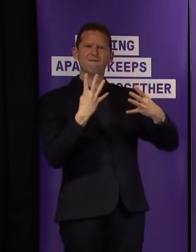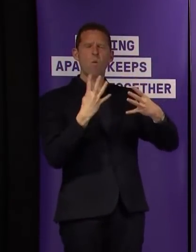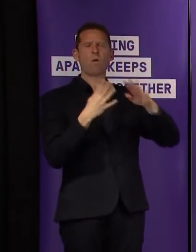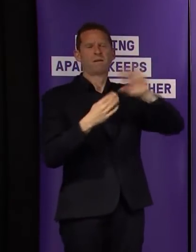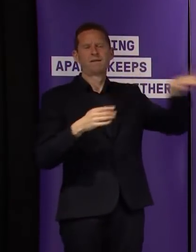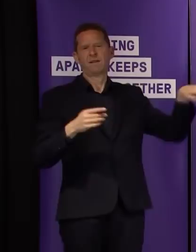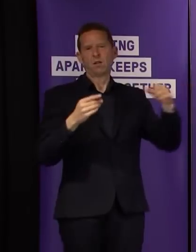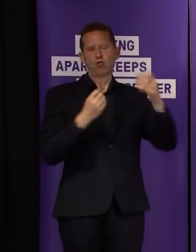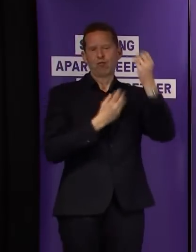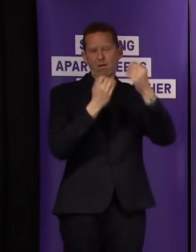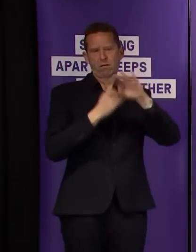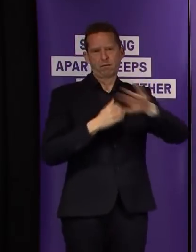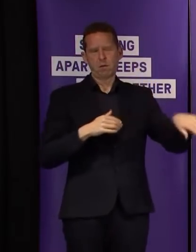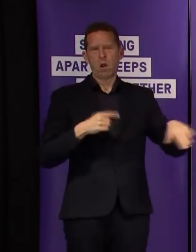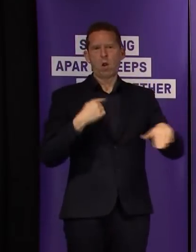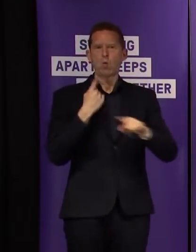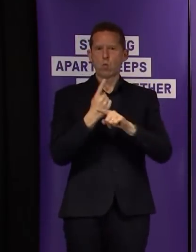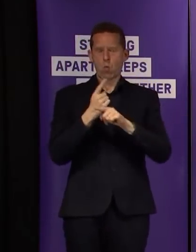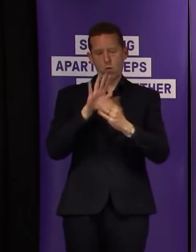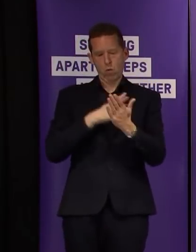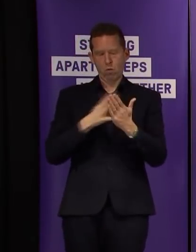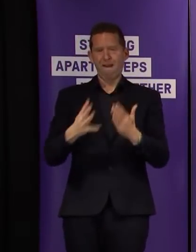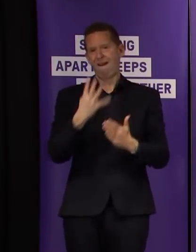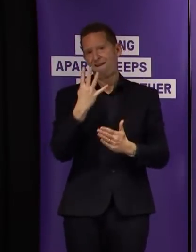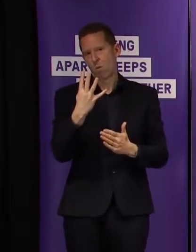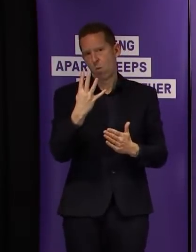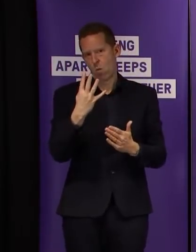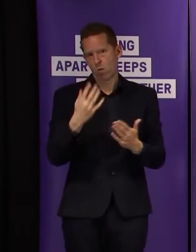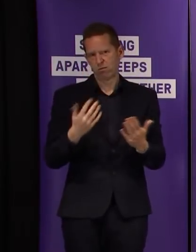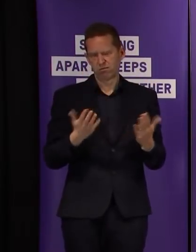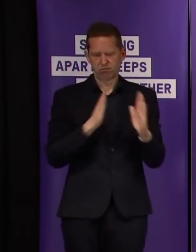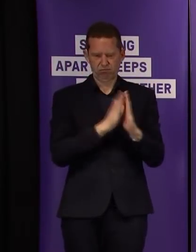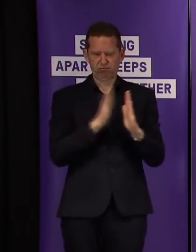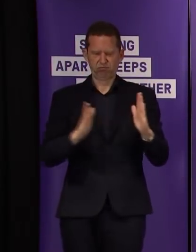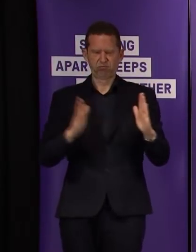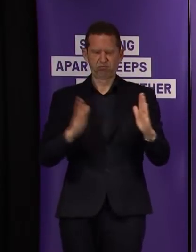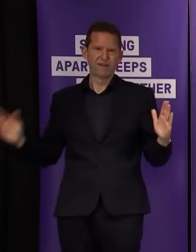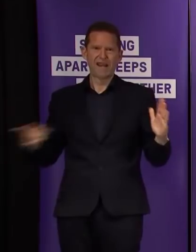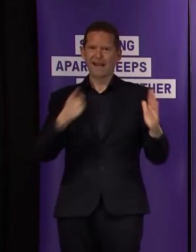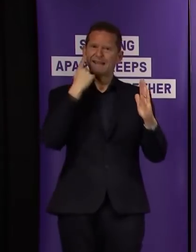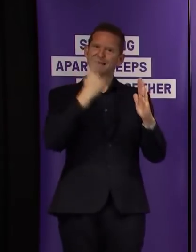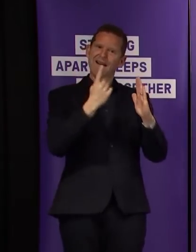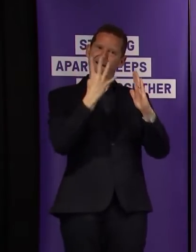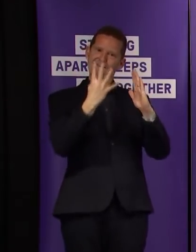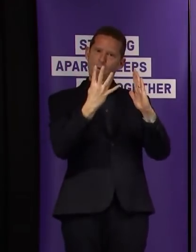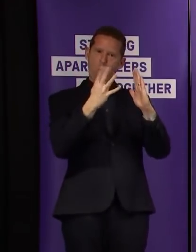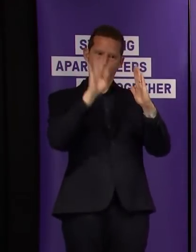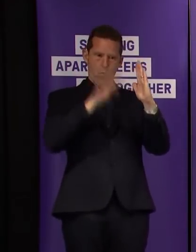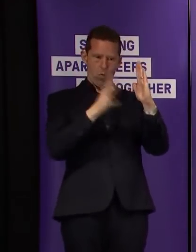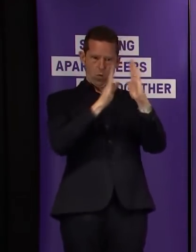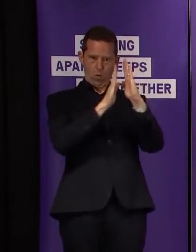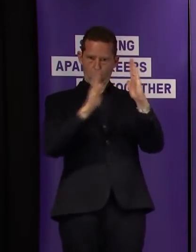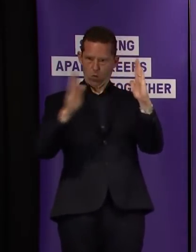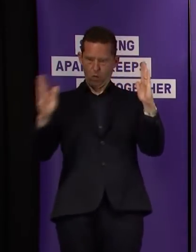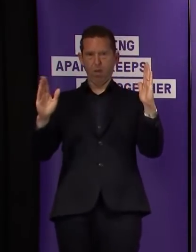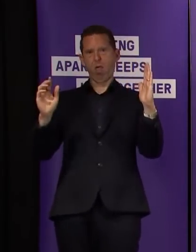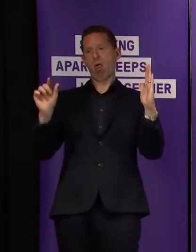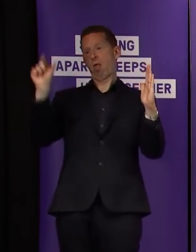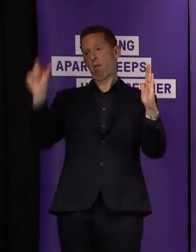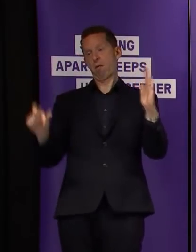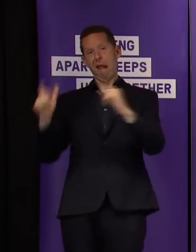lights. I'm being serious. We've moved to steps. There are steps, and then you get to a COVID